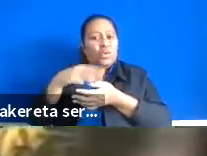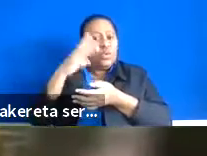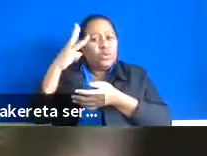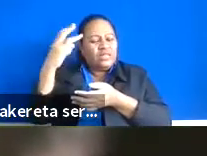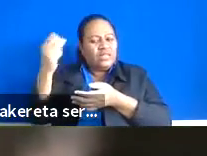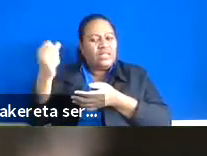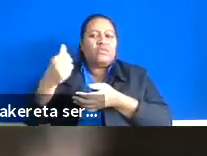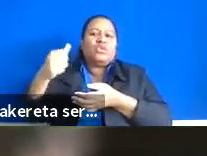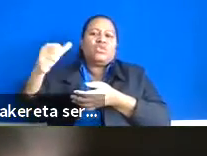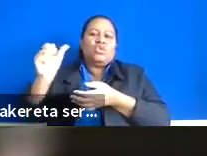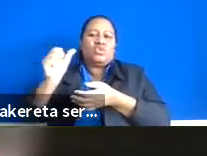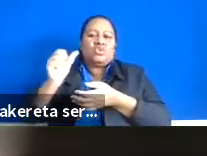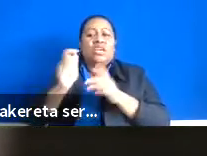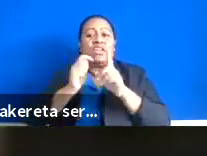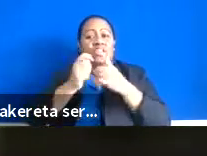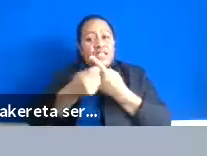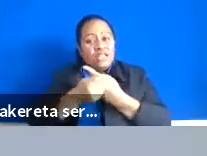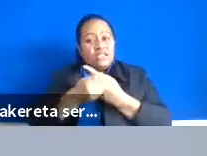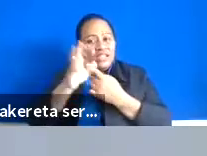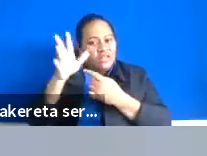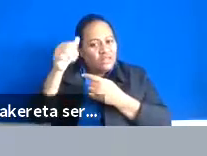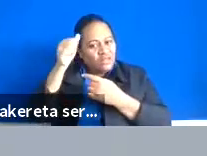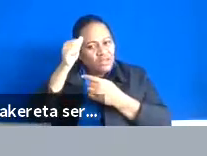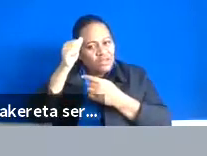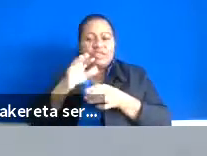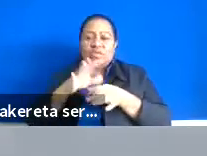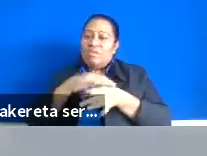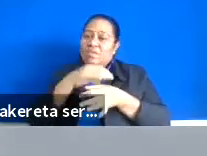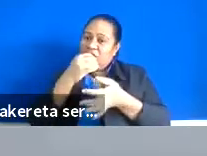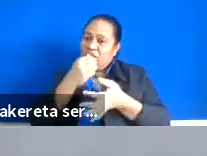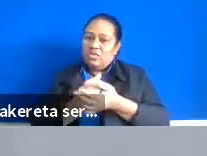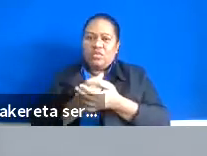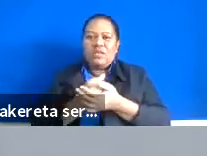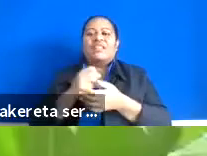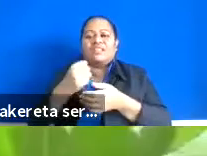knowledge for a sustainable livelihood to ensure their survival.